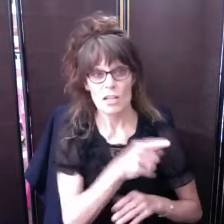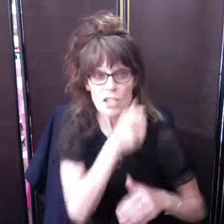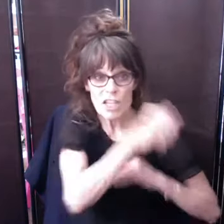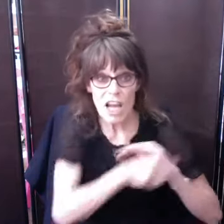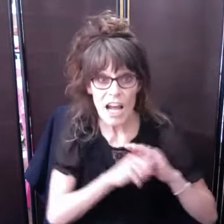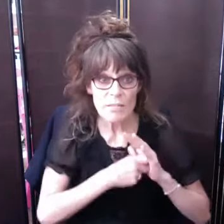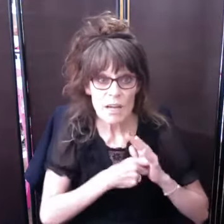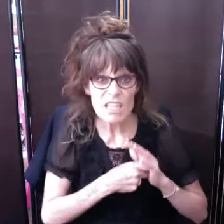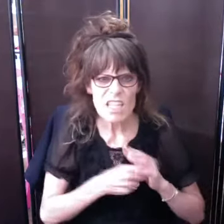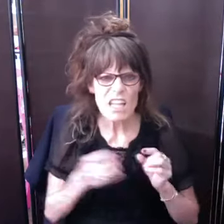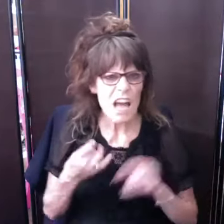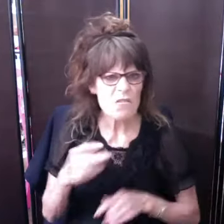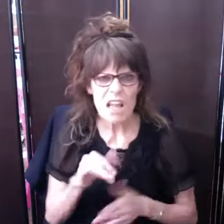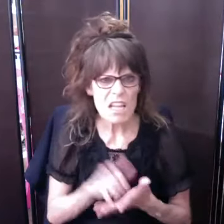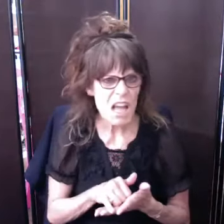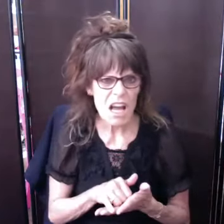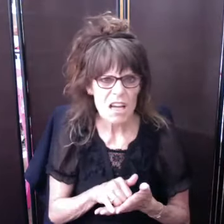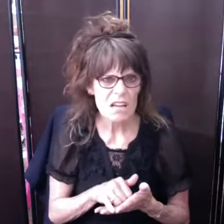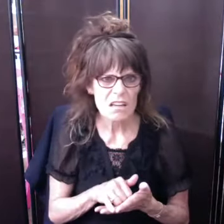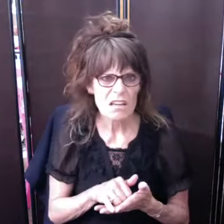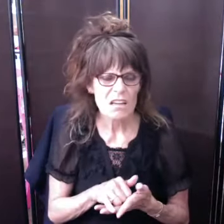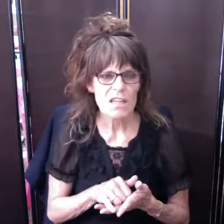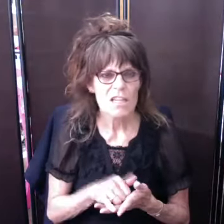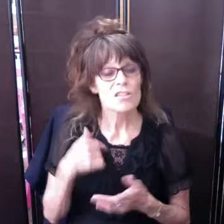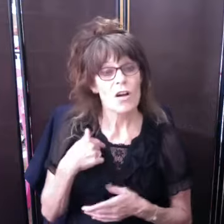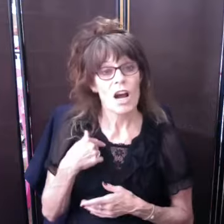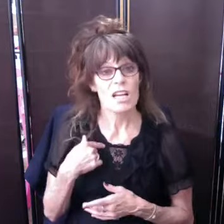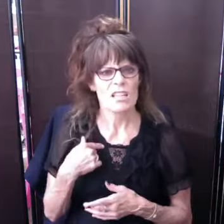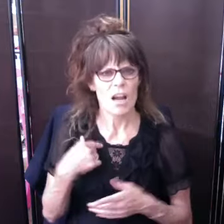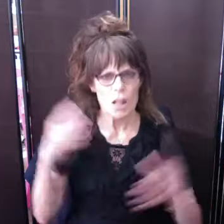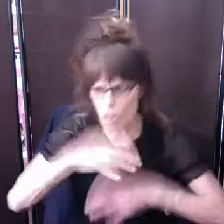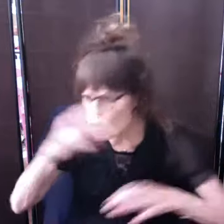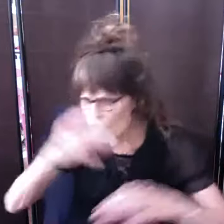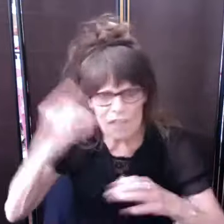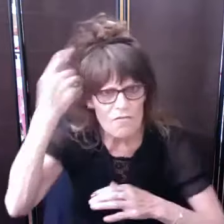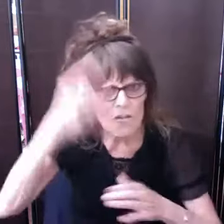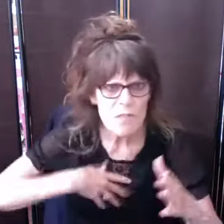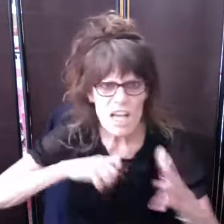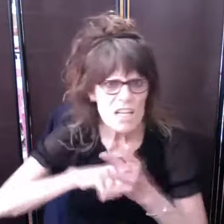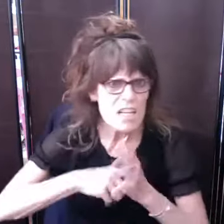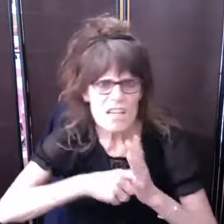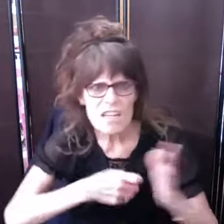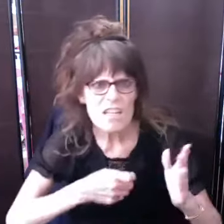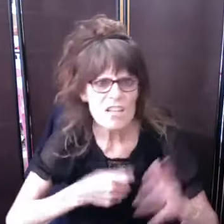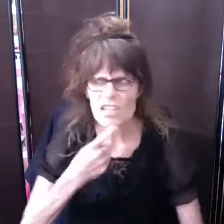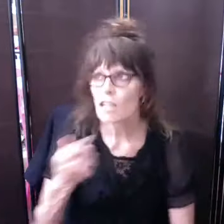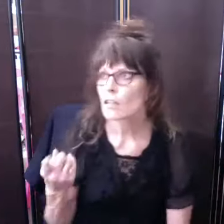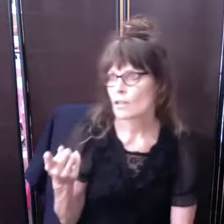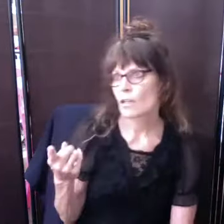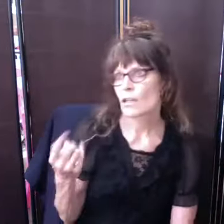keys. So, I get up and start tearing up your stuff. She says, if you get out of this house with those keys, you're going